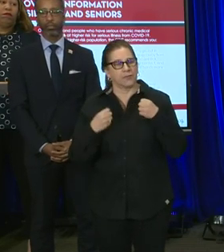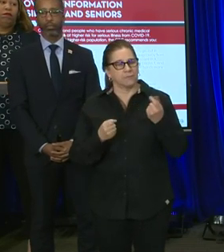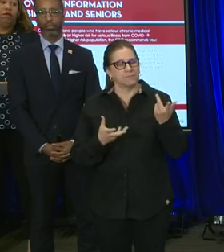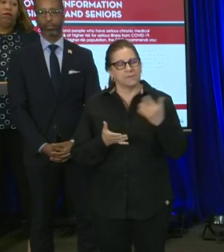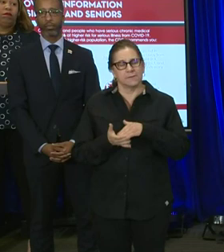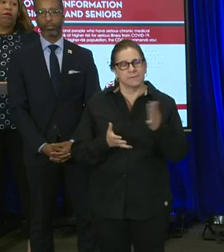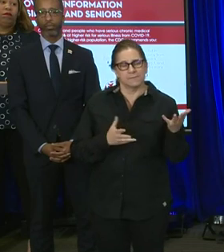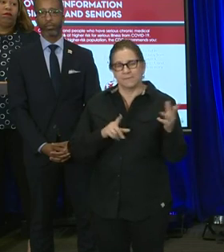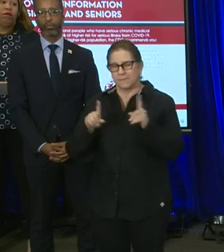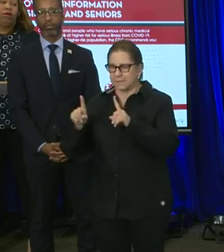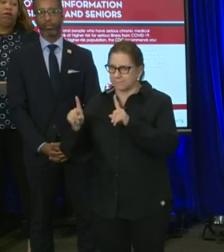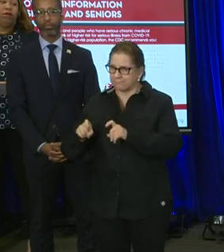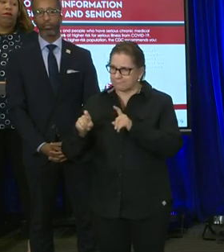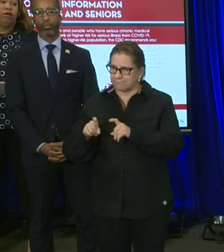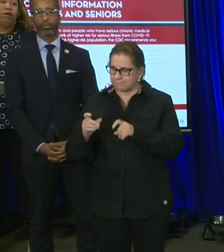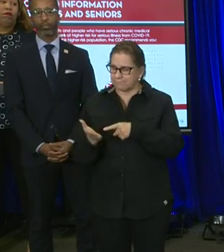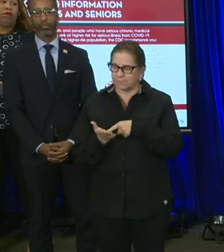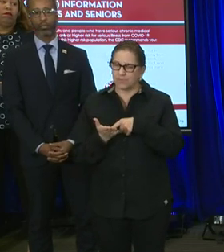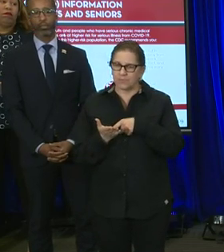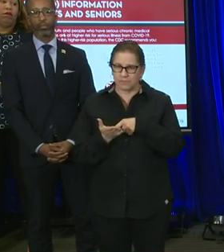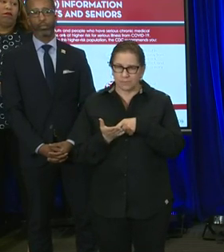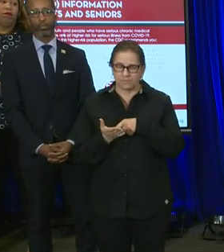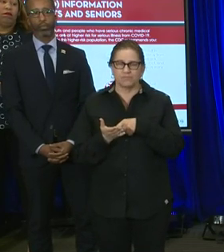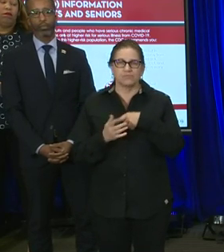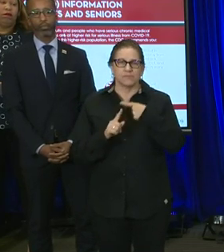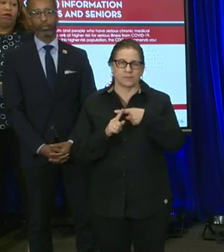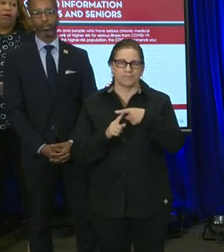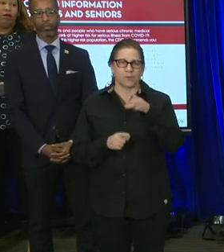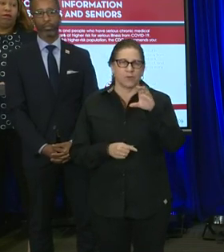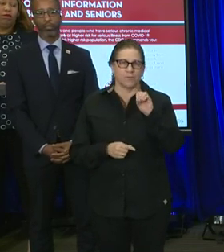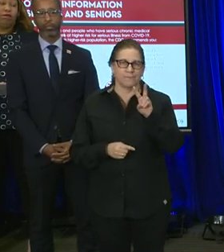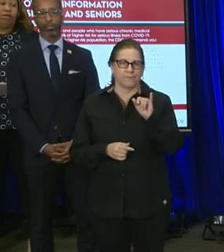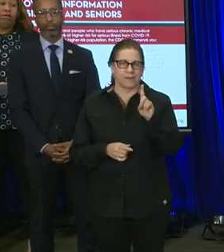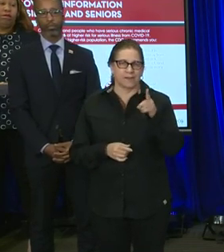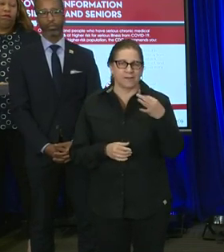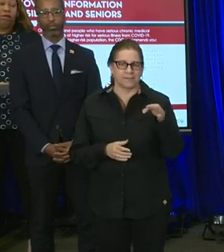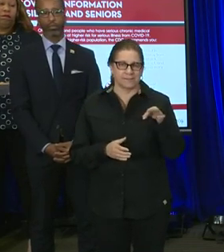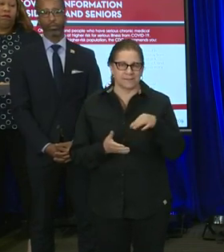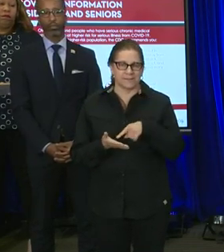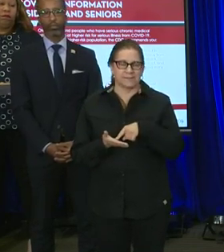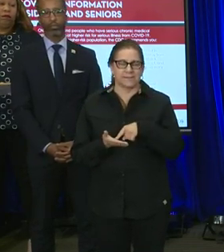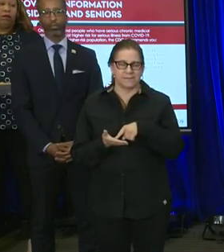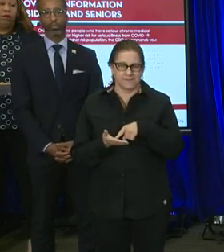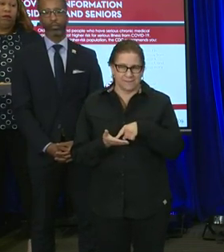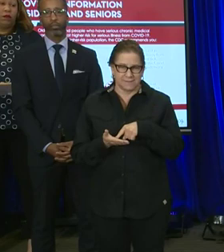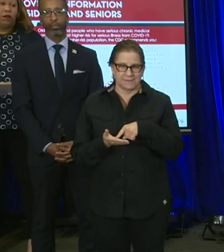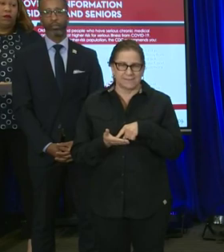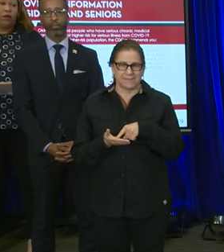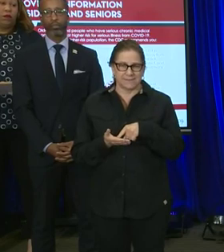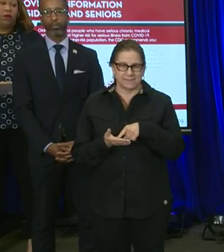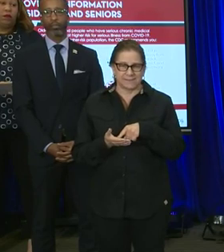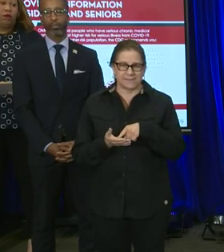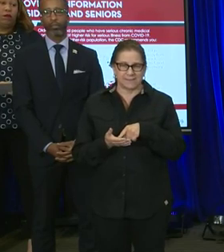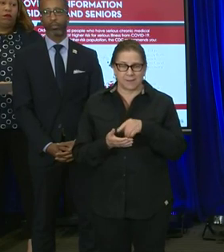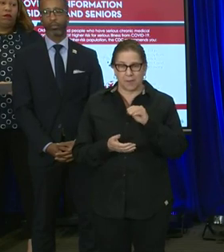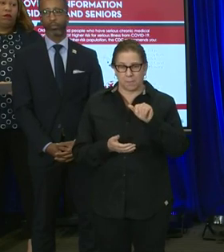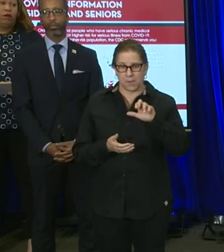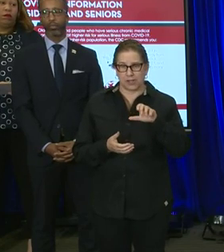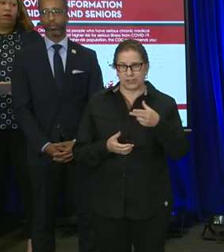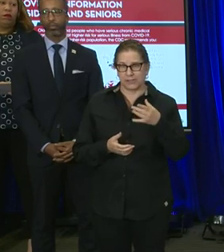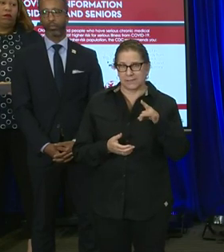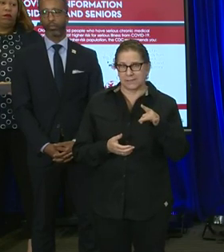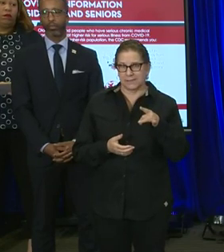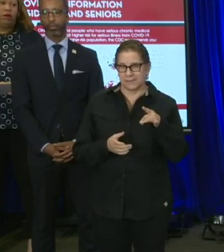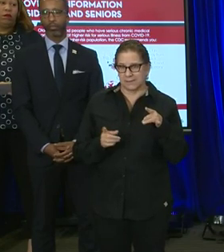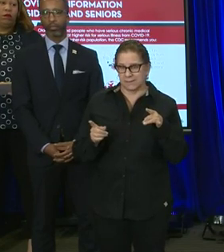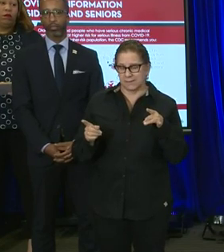were returned with a positive test for COVID-19 on March 18th. The individual did not report